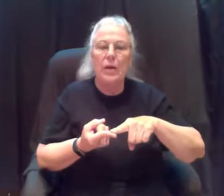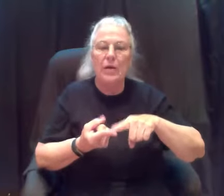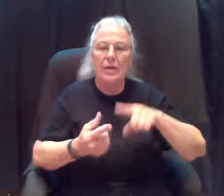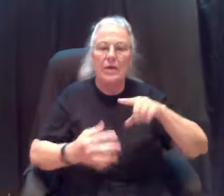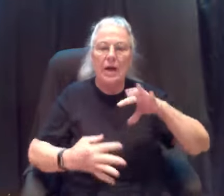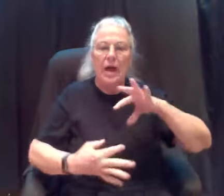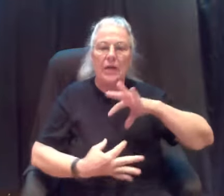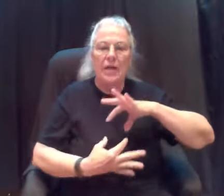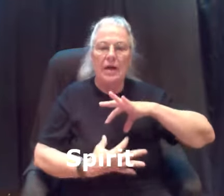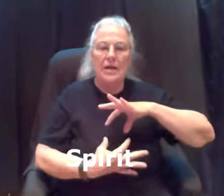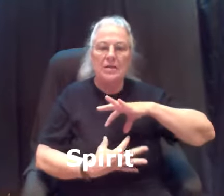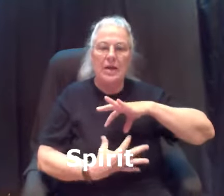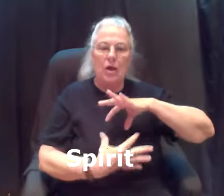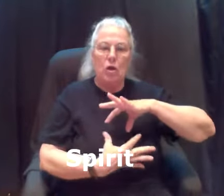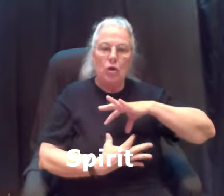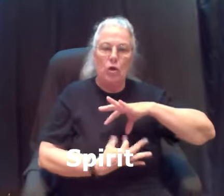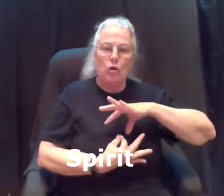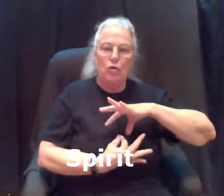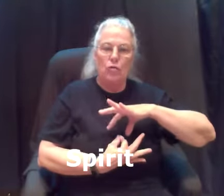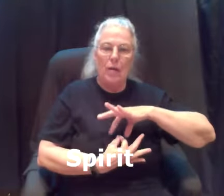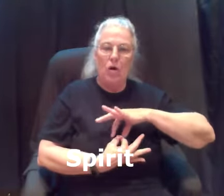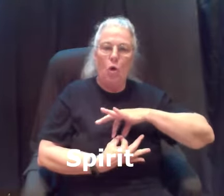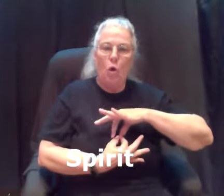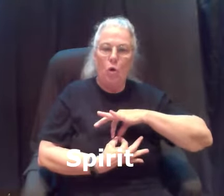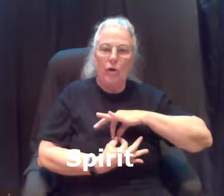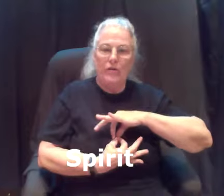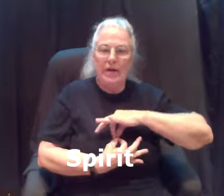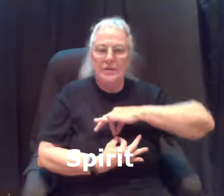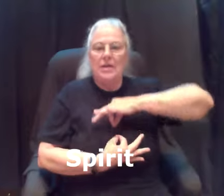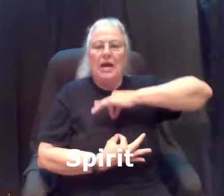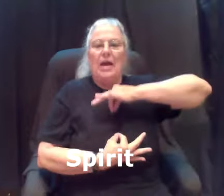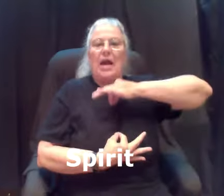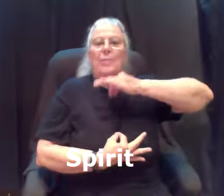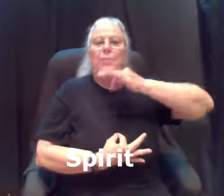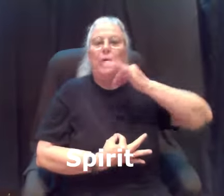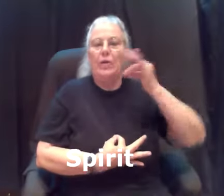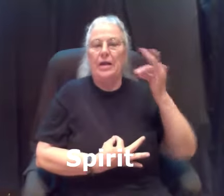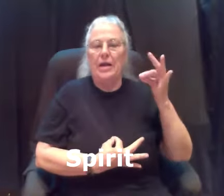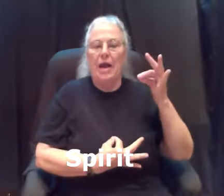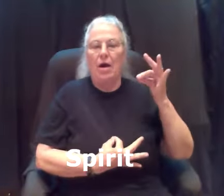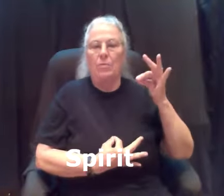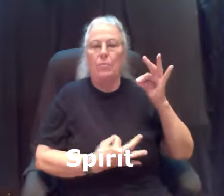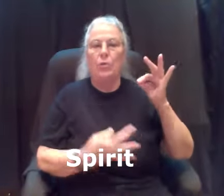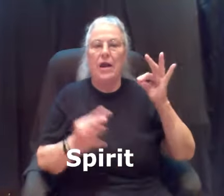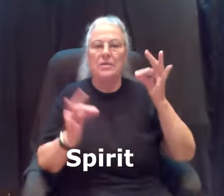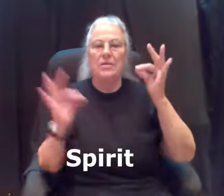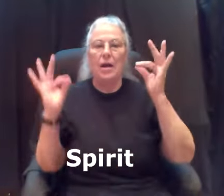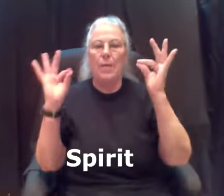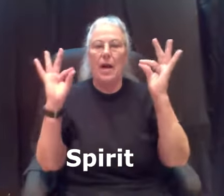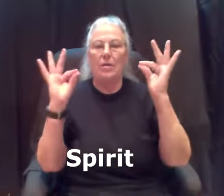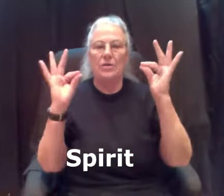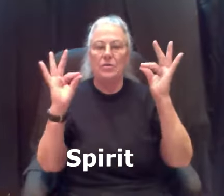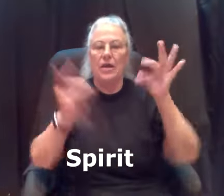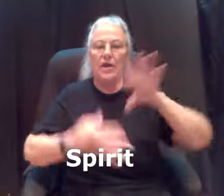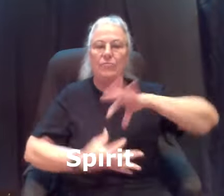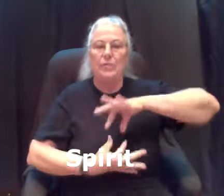Spirit, and that is like you're grabbing a hold of it inside and pulling it out. Both hands come out into the F